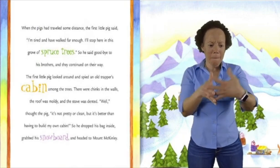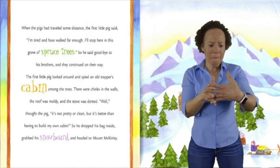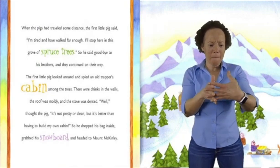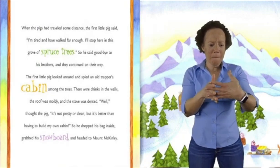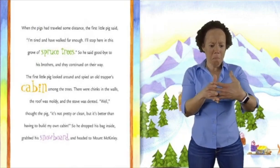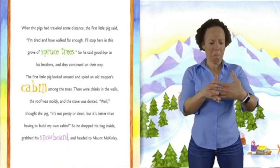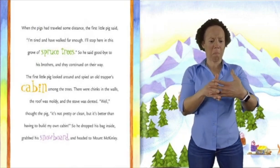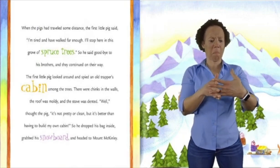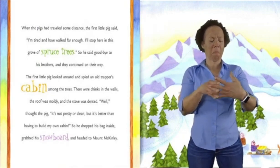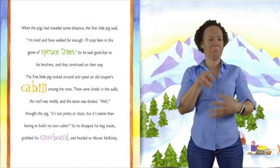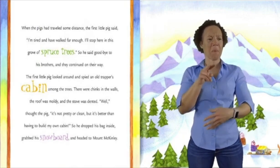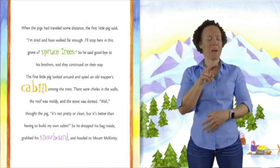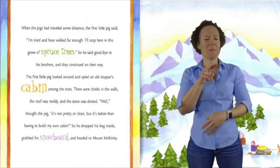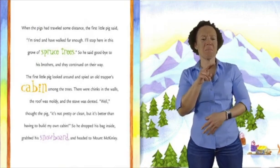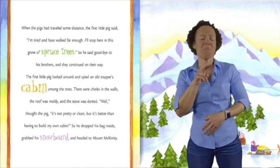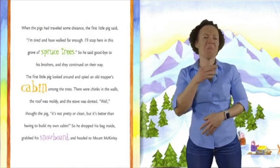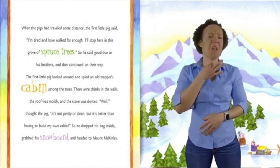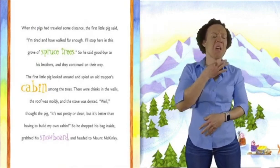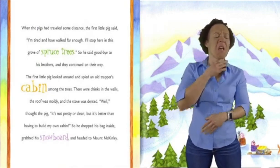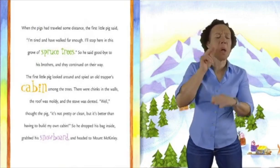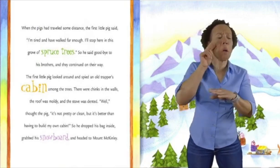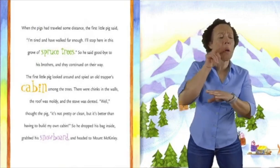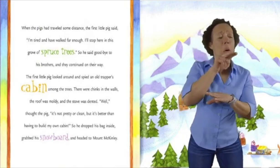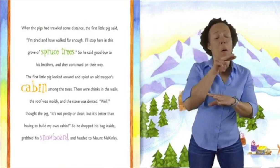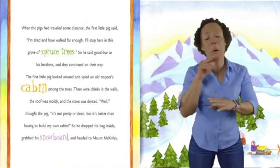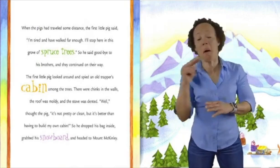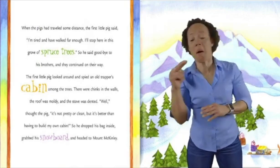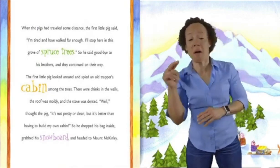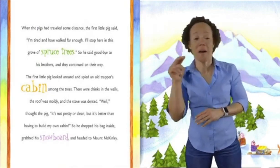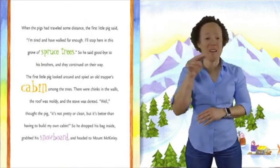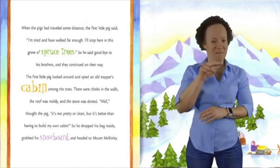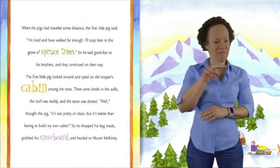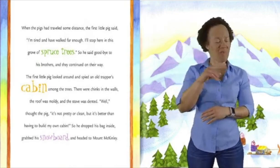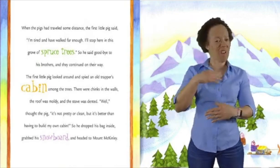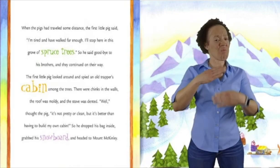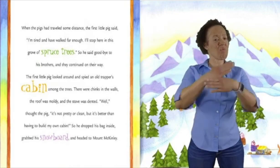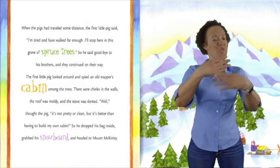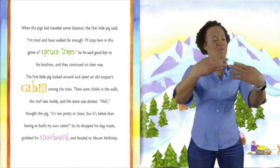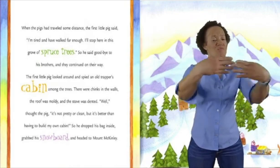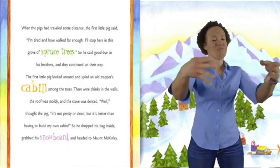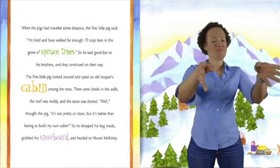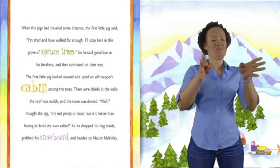There were chinks in the walls, the roof was moldy, and the stove was dented.